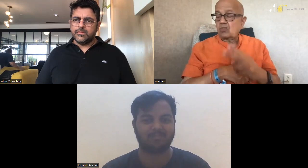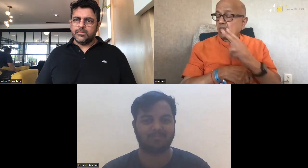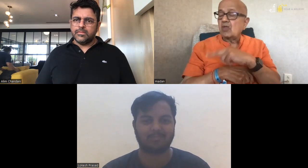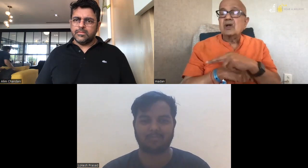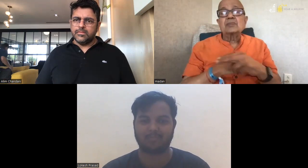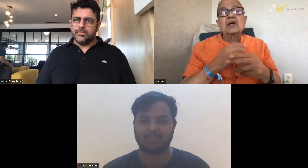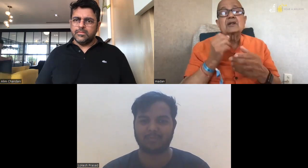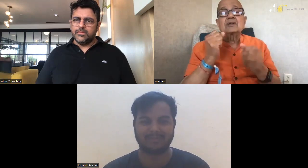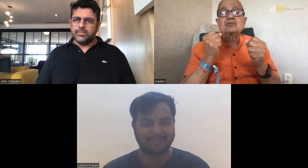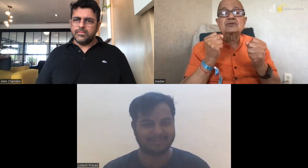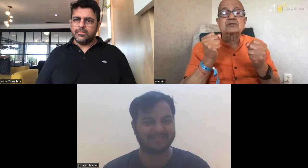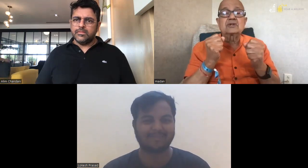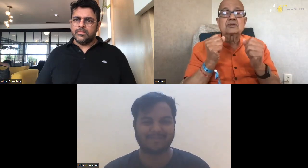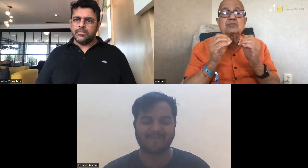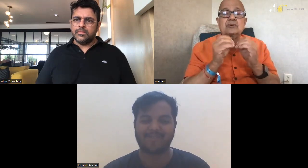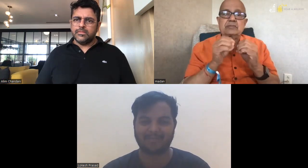it.